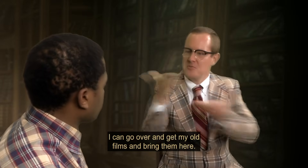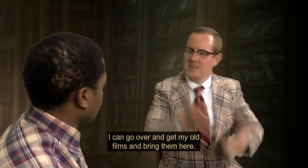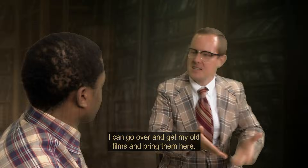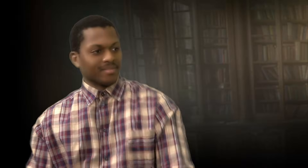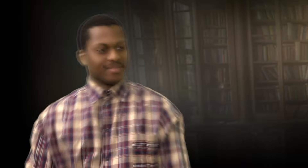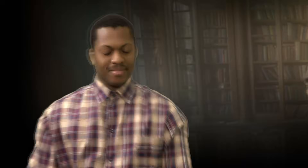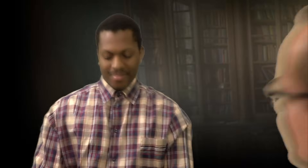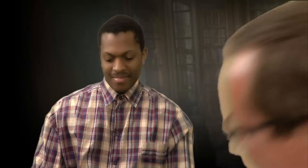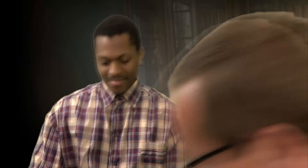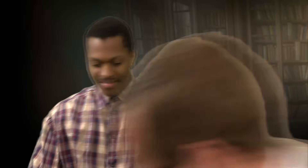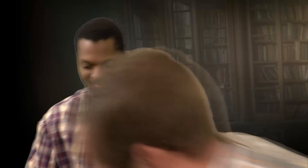here.